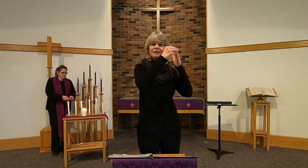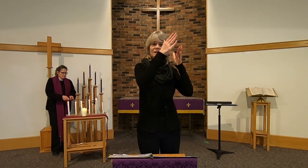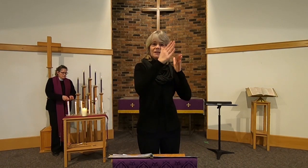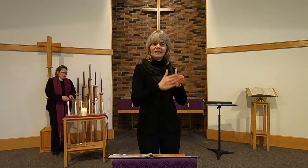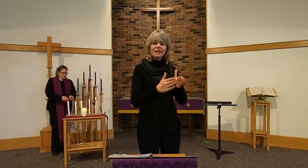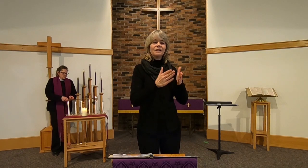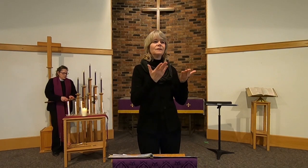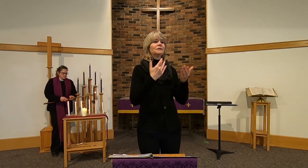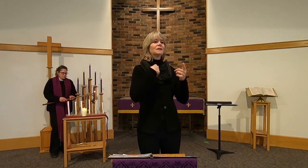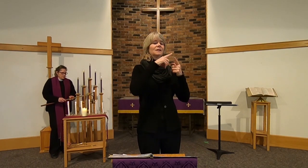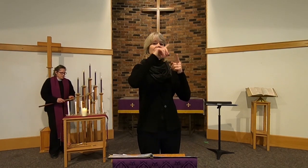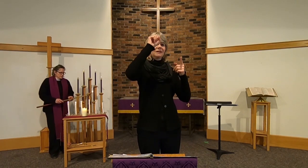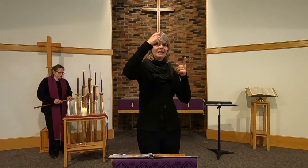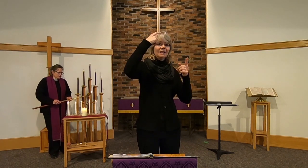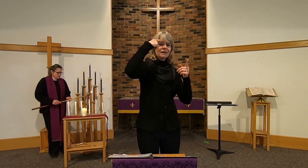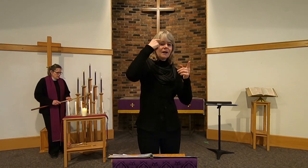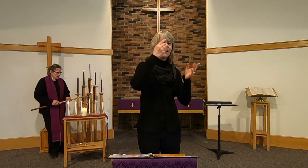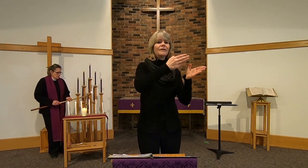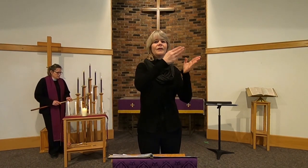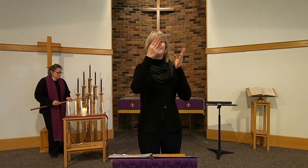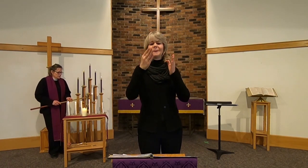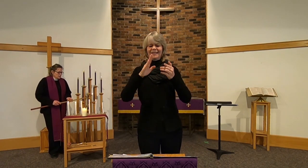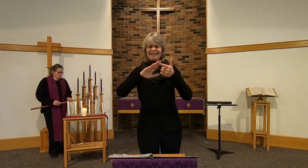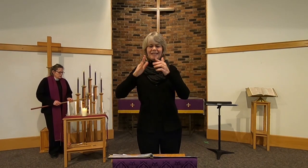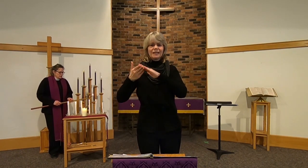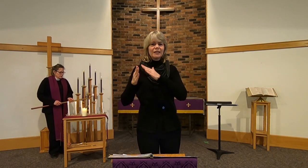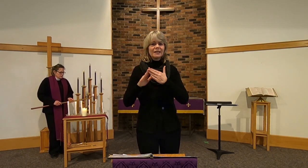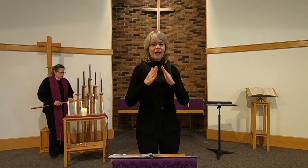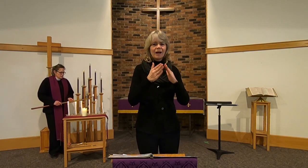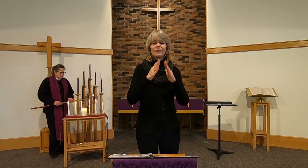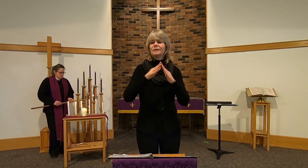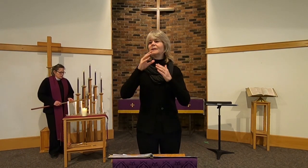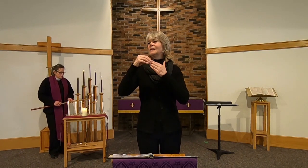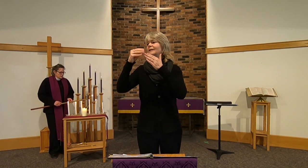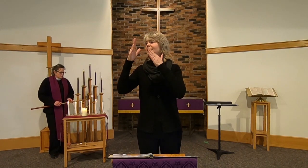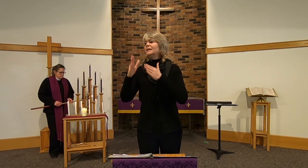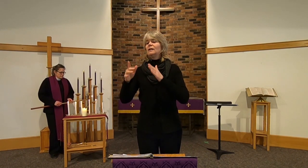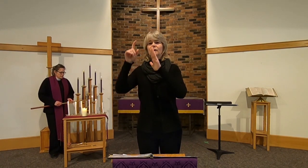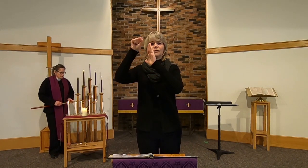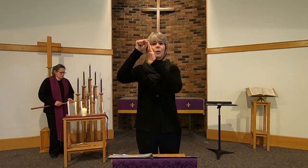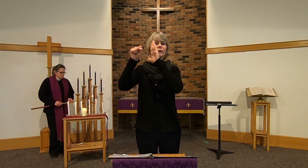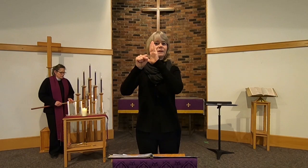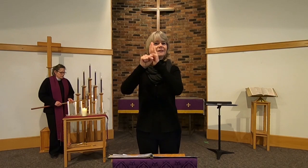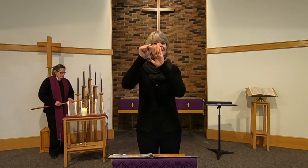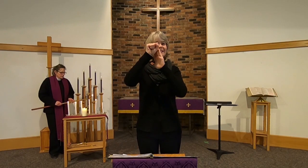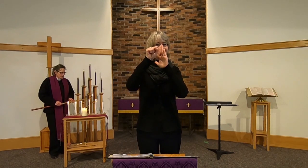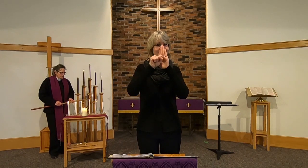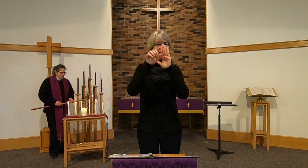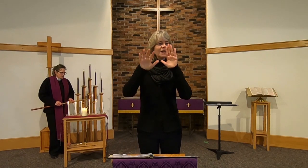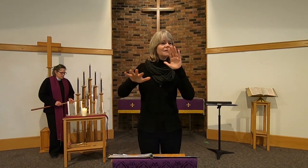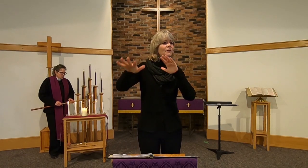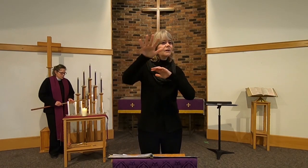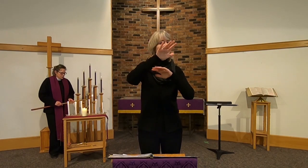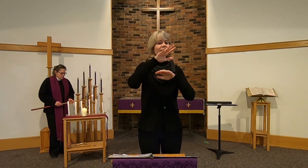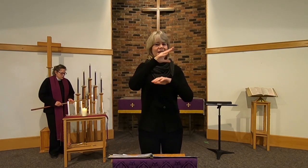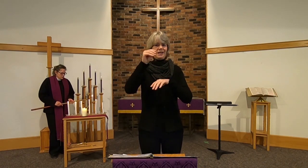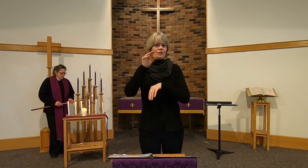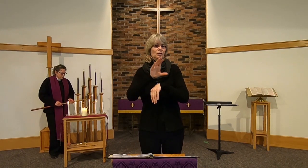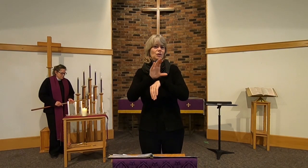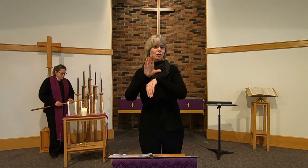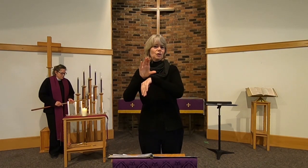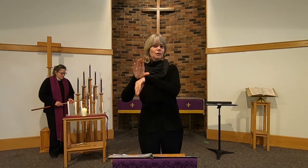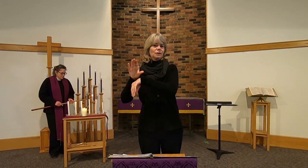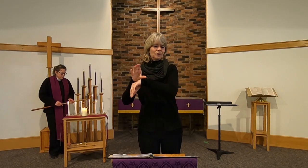leaders in the government, leaders in our towns, leaders in our states, leaders in our